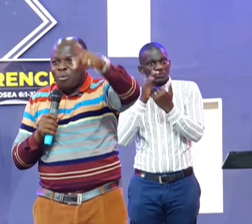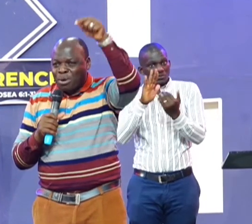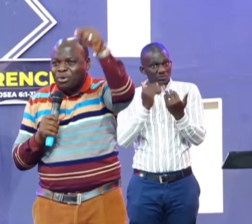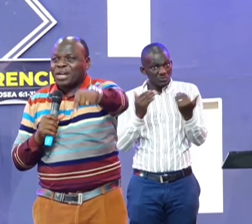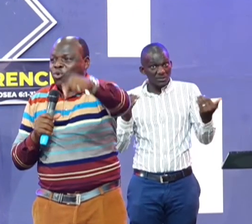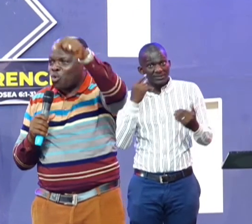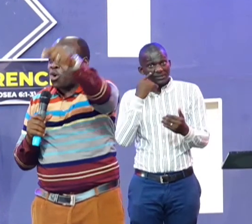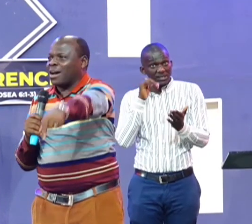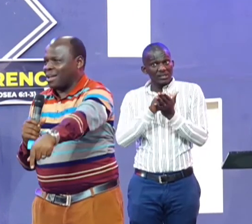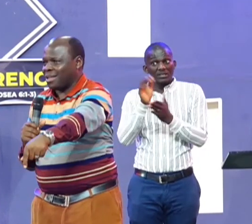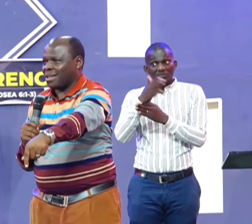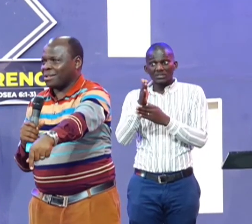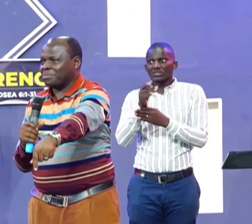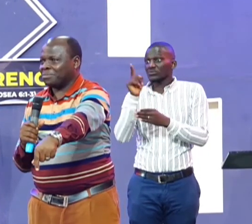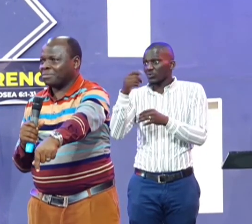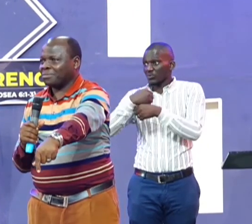Amen.